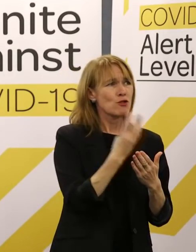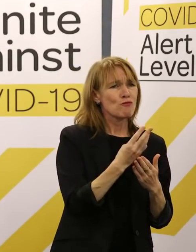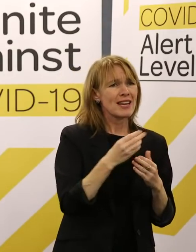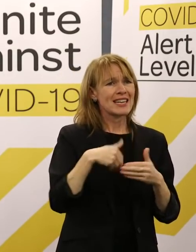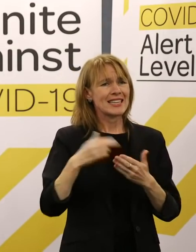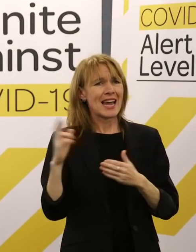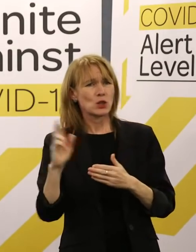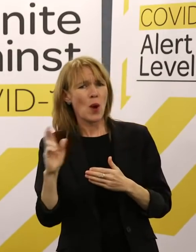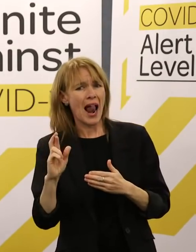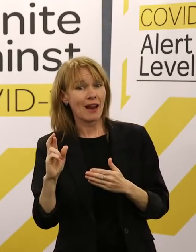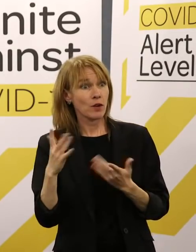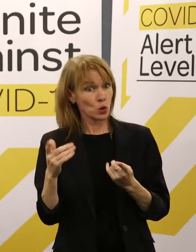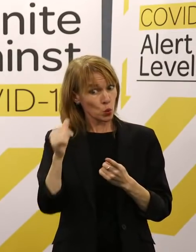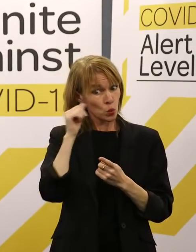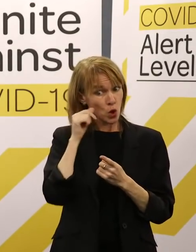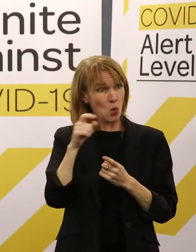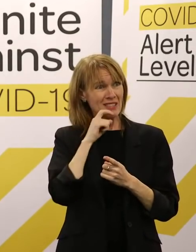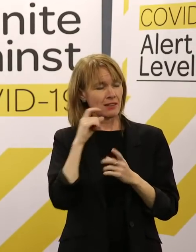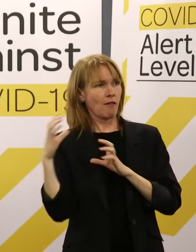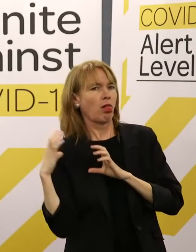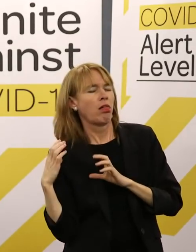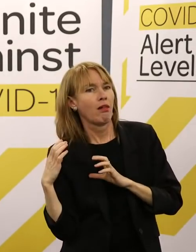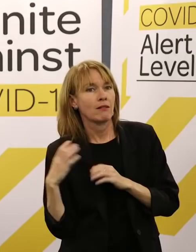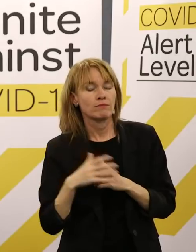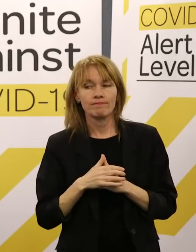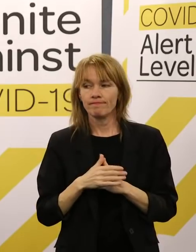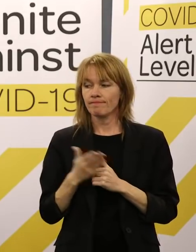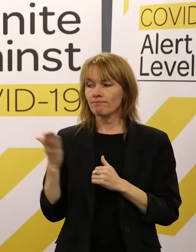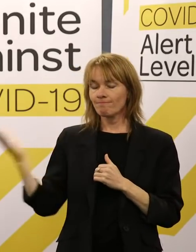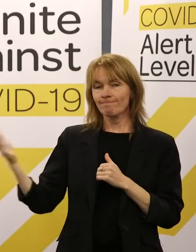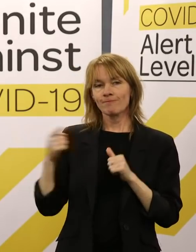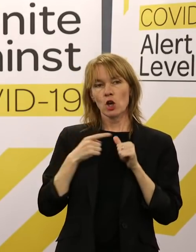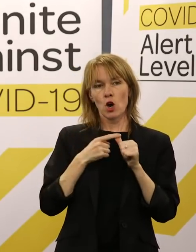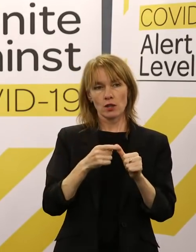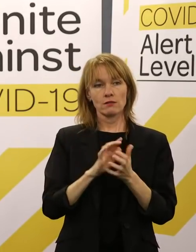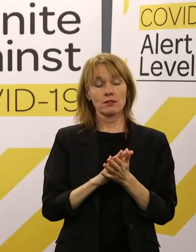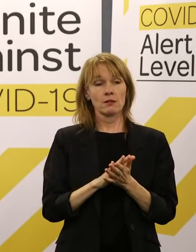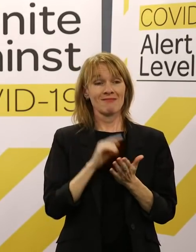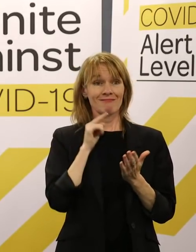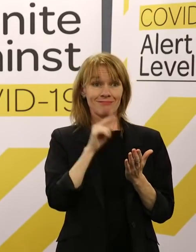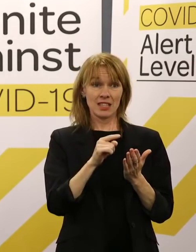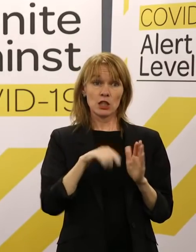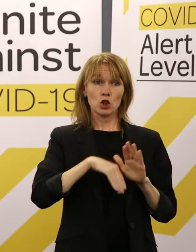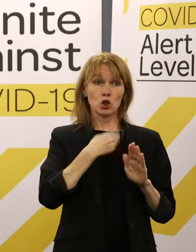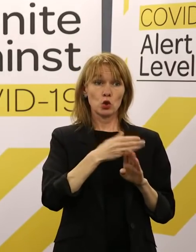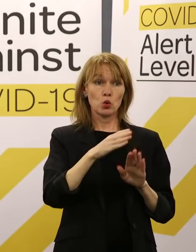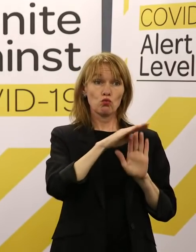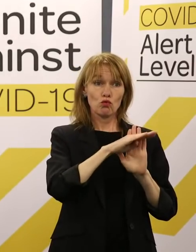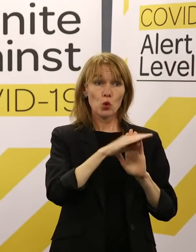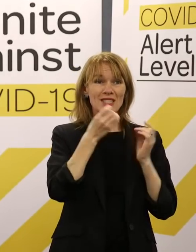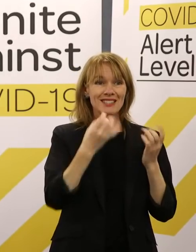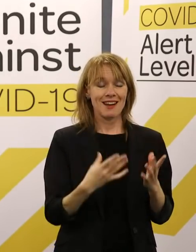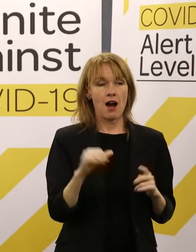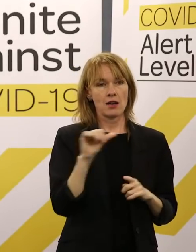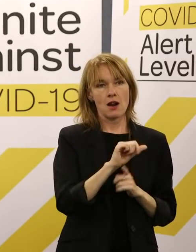told that they didn't have the capacity to do that? Well, the policy was being implemented from the 9th of June.